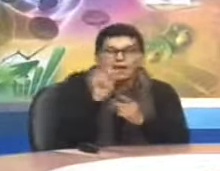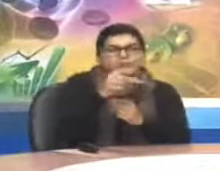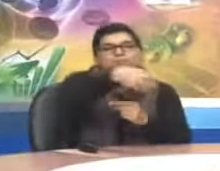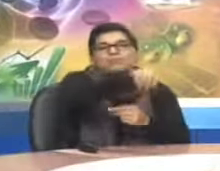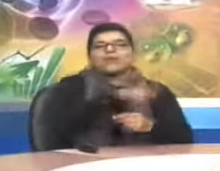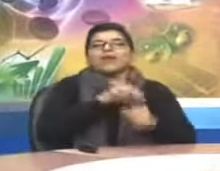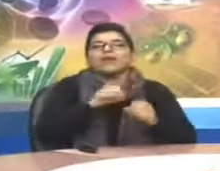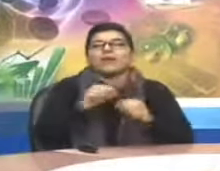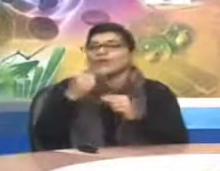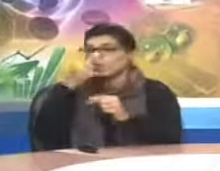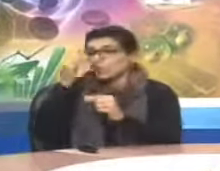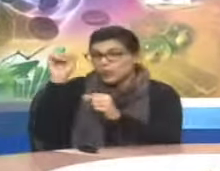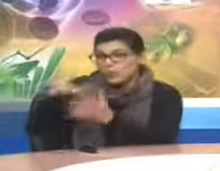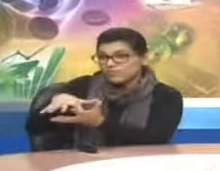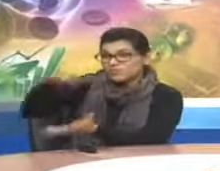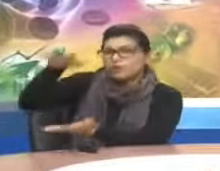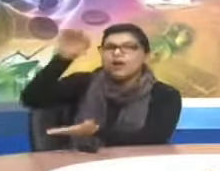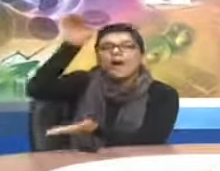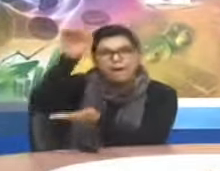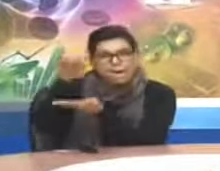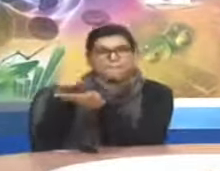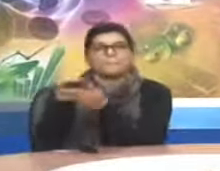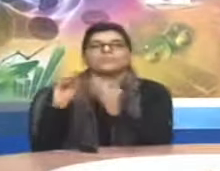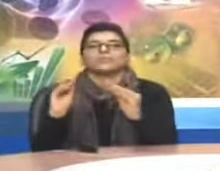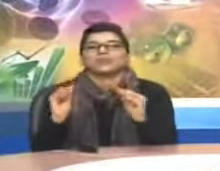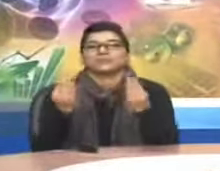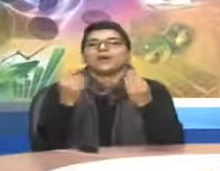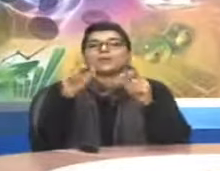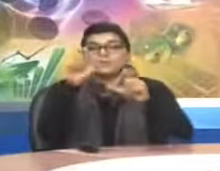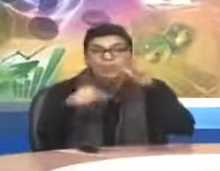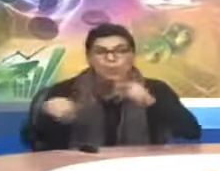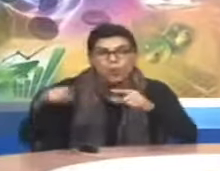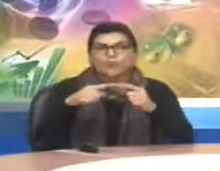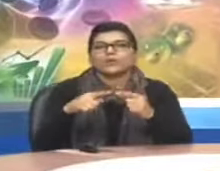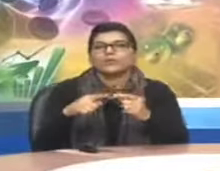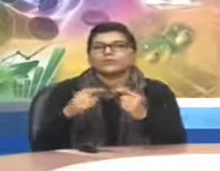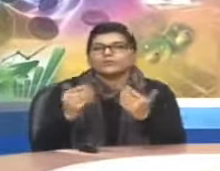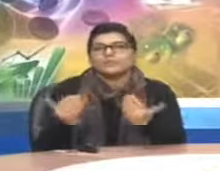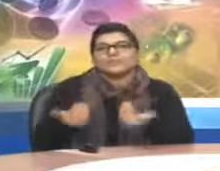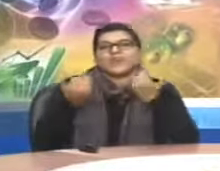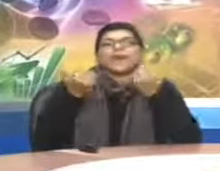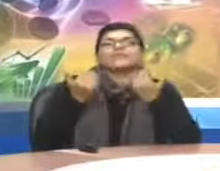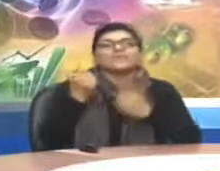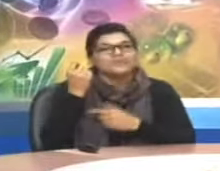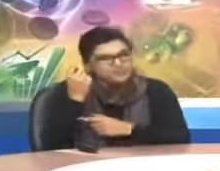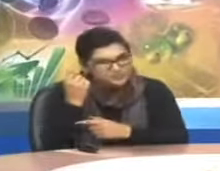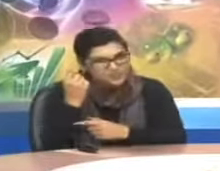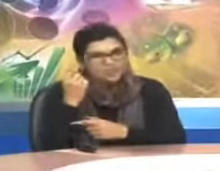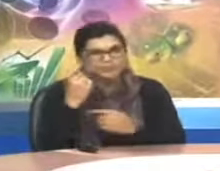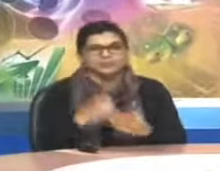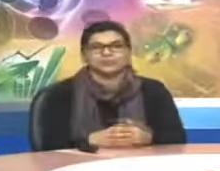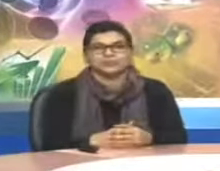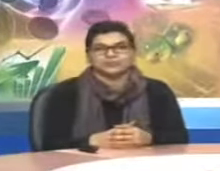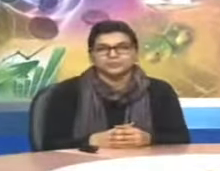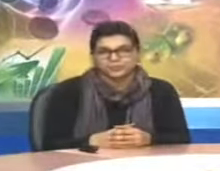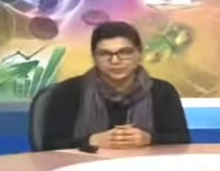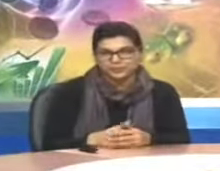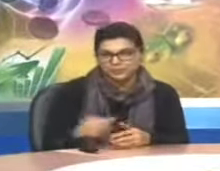can reuse the material. So, it will decrease the waste